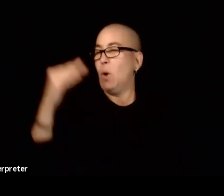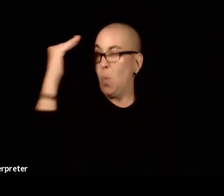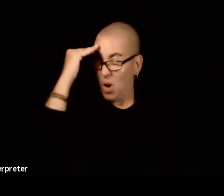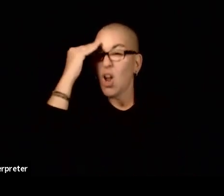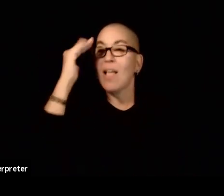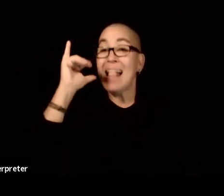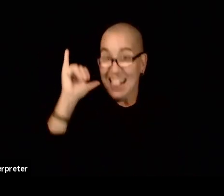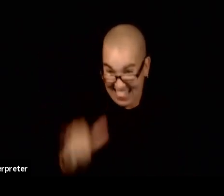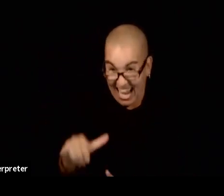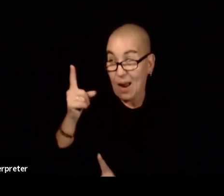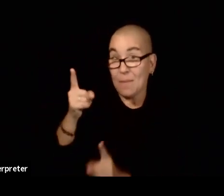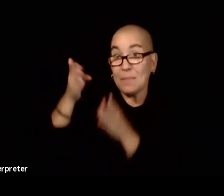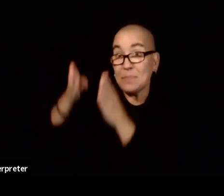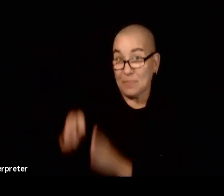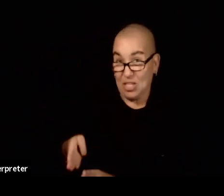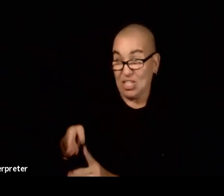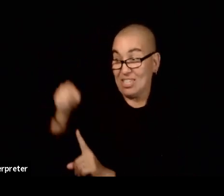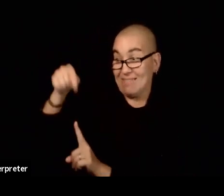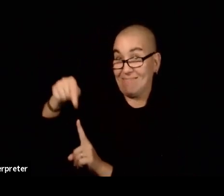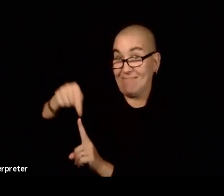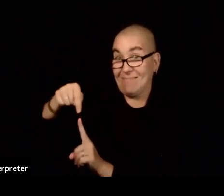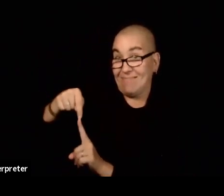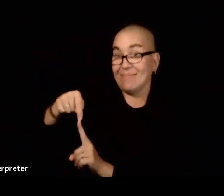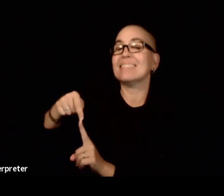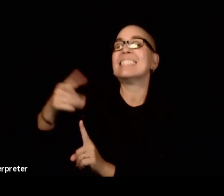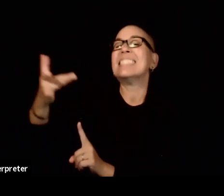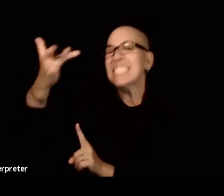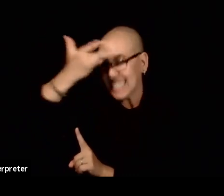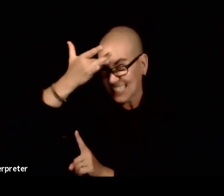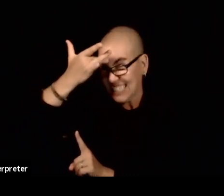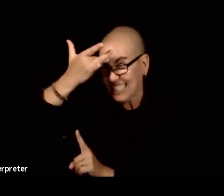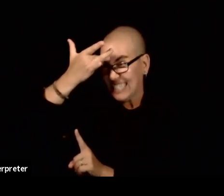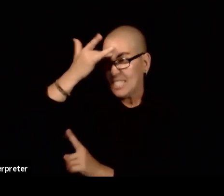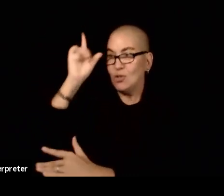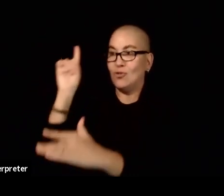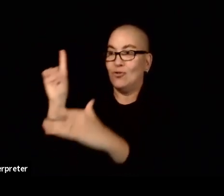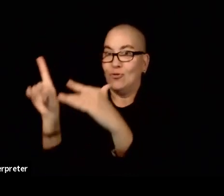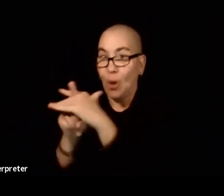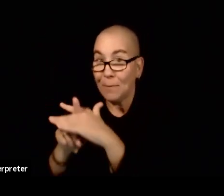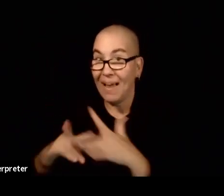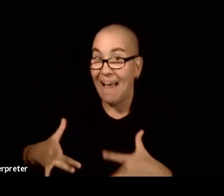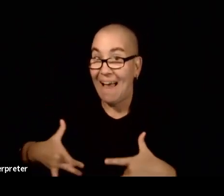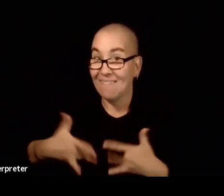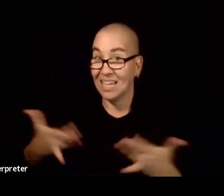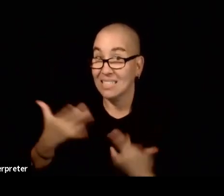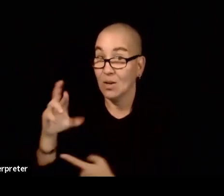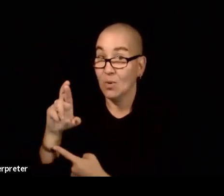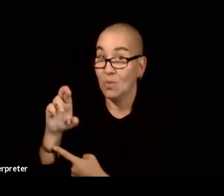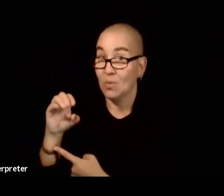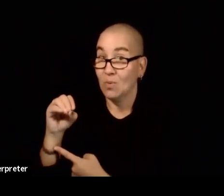there. And so that does give us pause, and we will be continuing to monitor the situation.